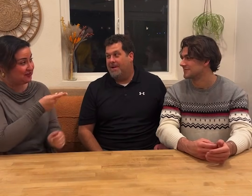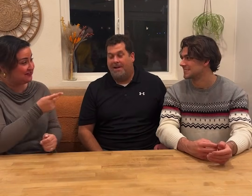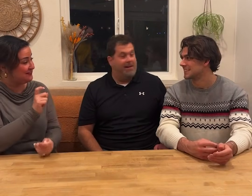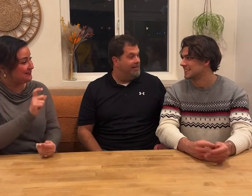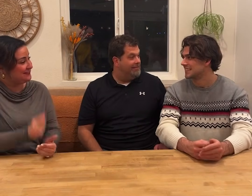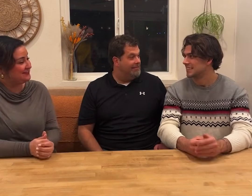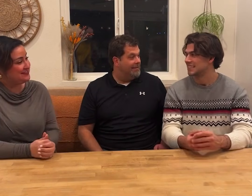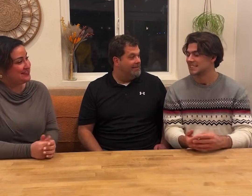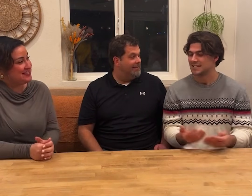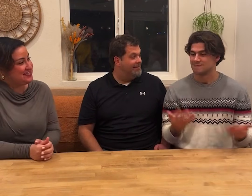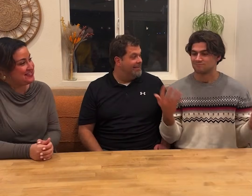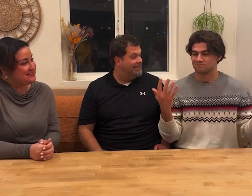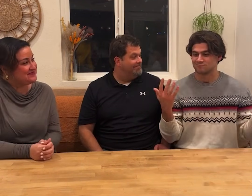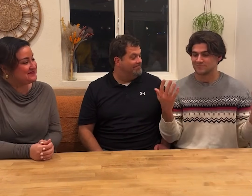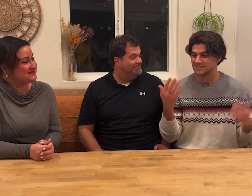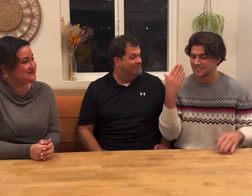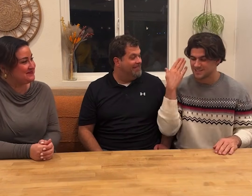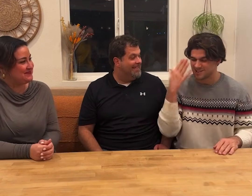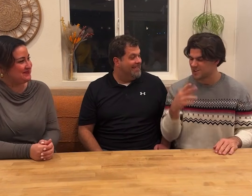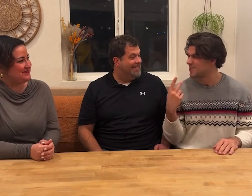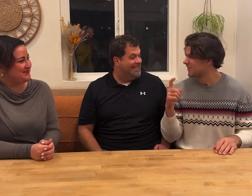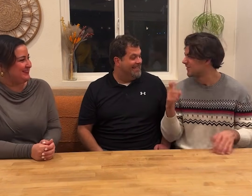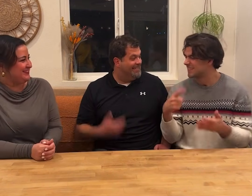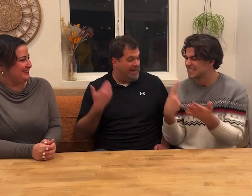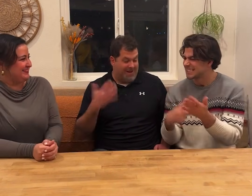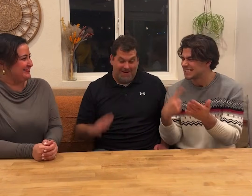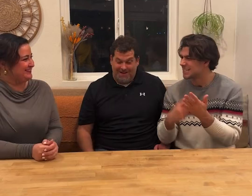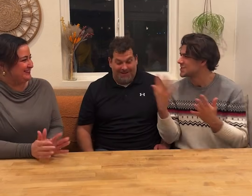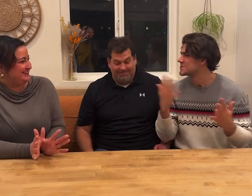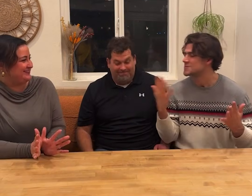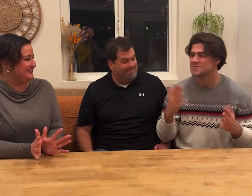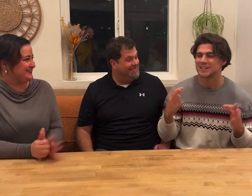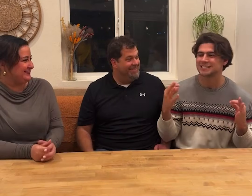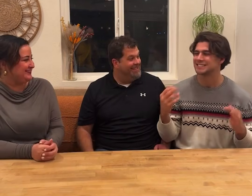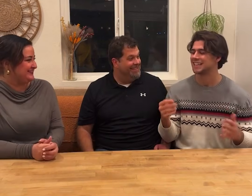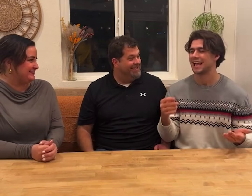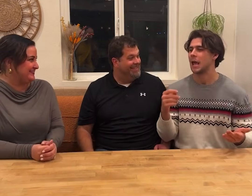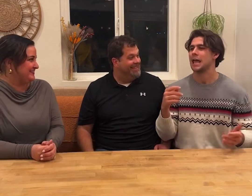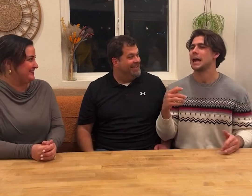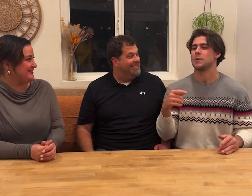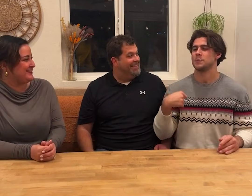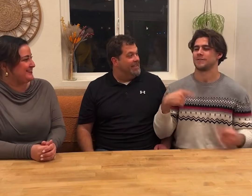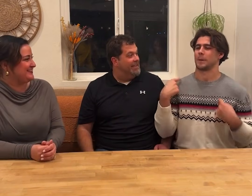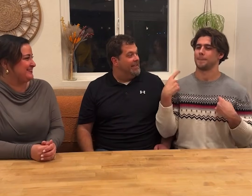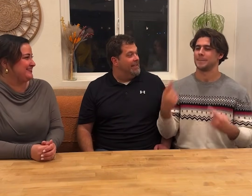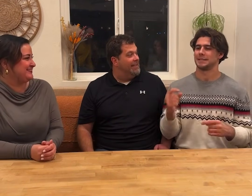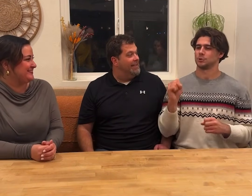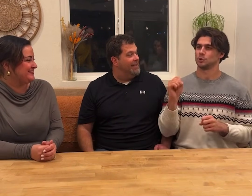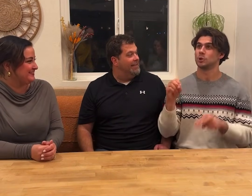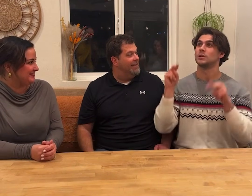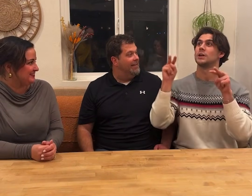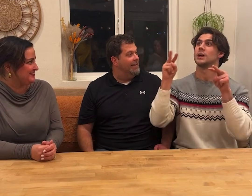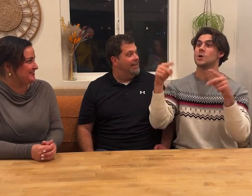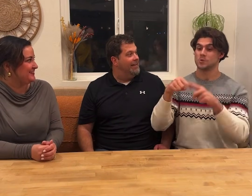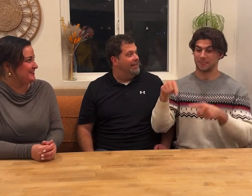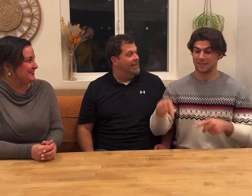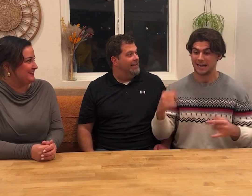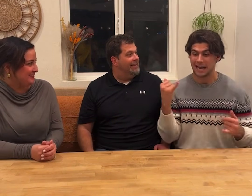so more collaborating in the future between the two of you? I don't know. We've talked about it a little bit, but we've